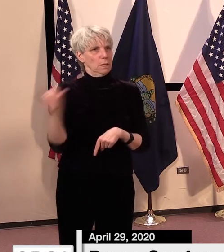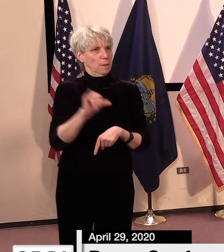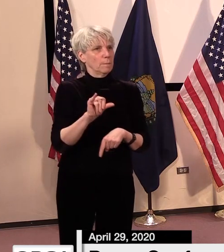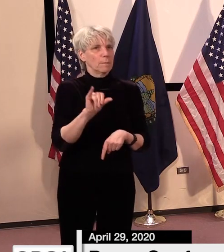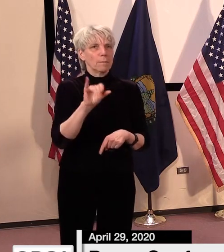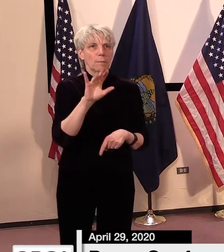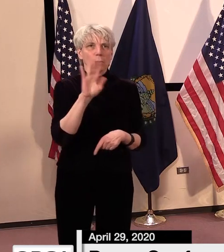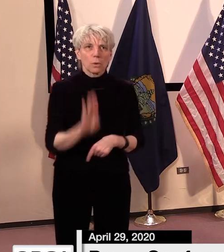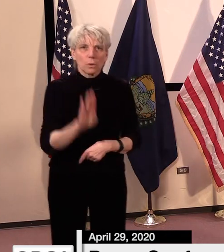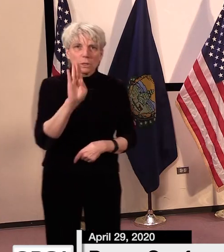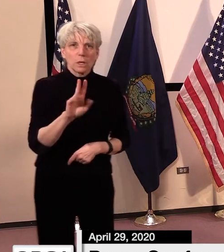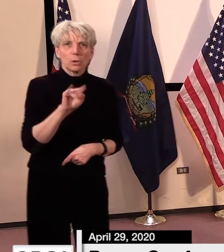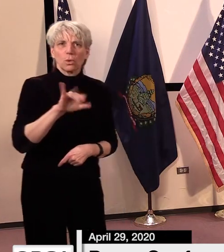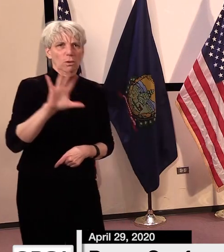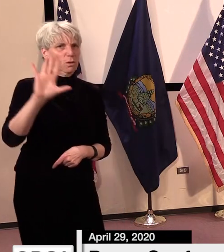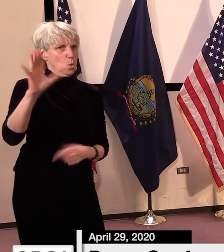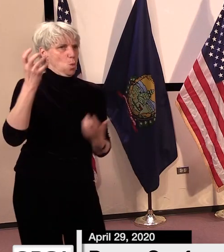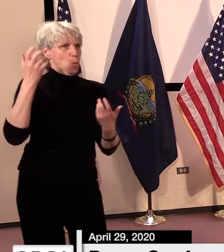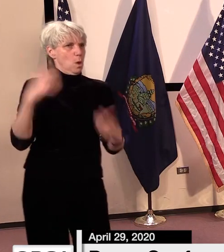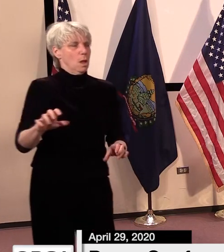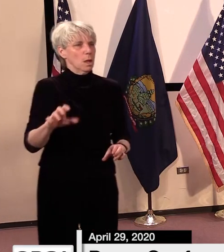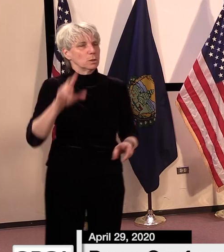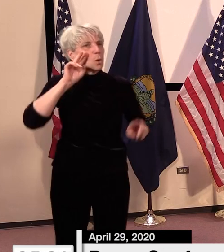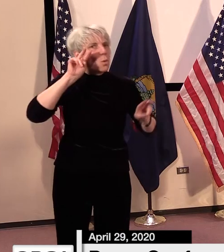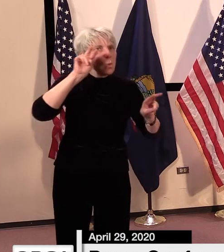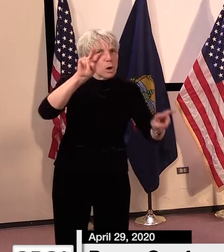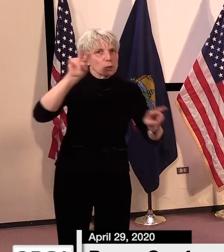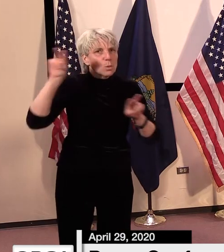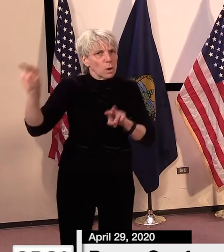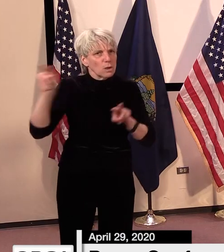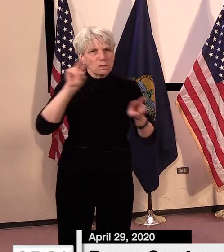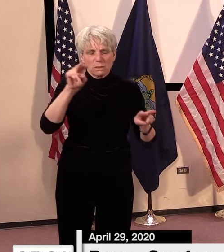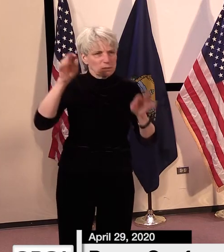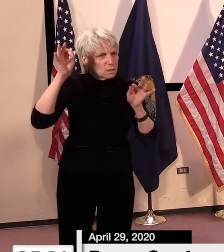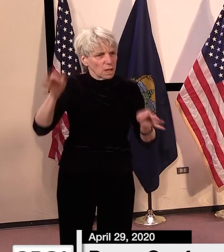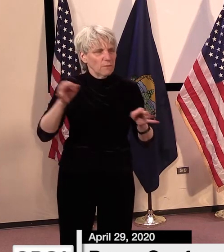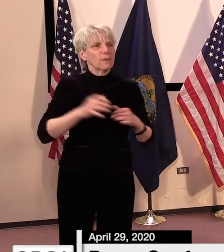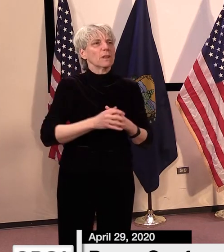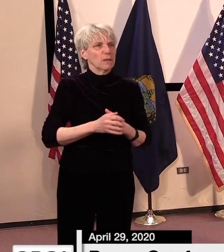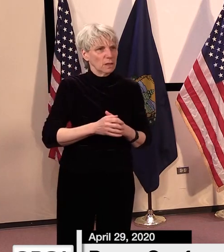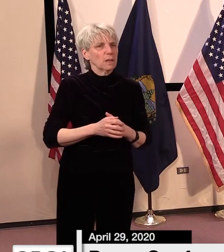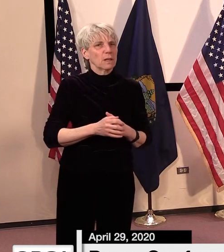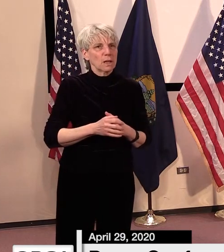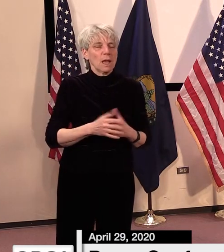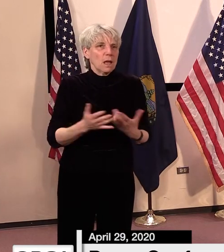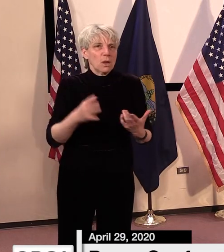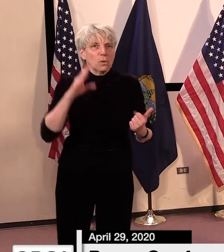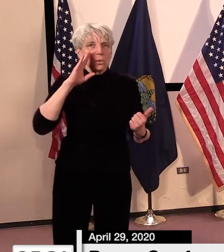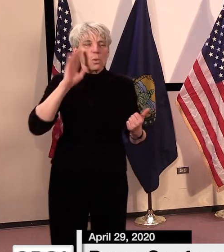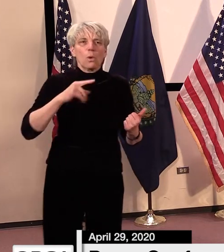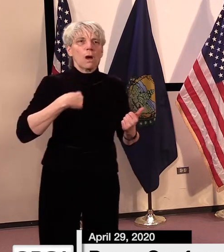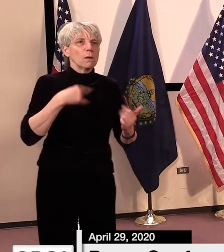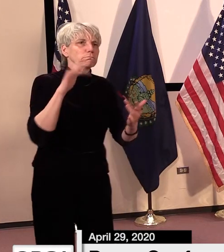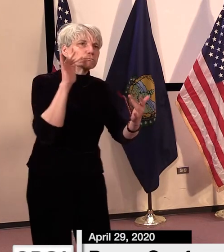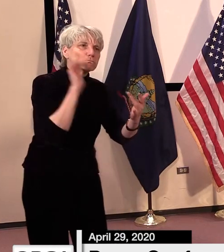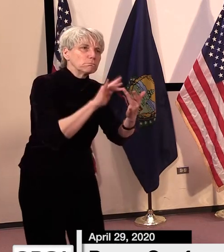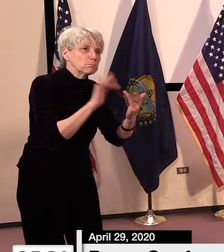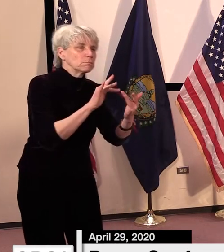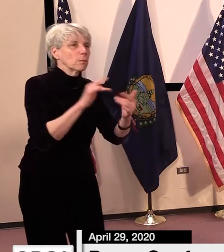So. We're just watching this, and again, they're on the, and I'm in contact